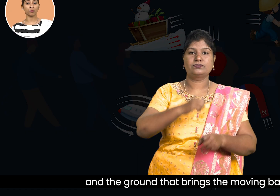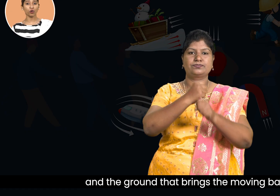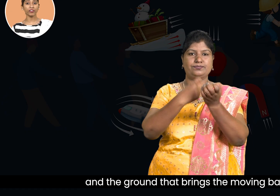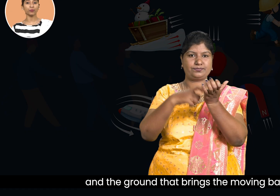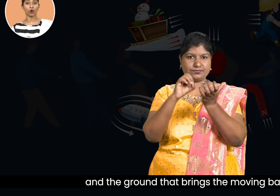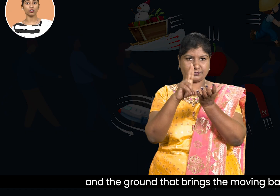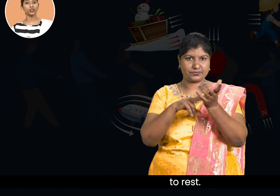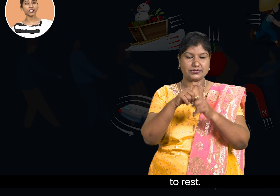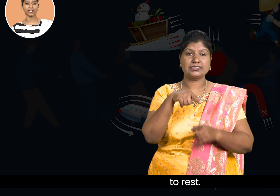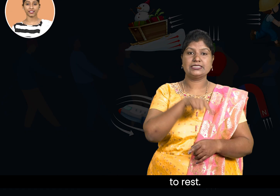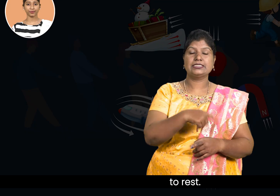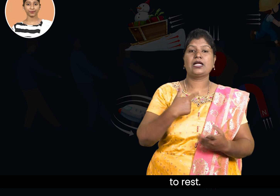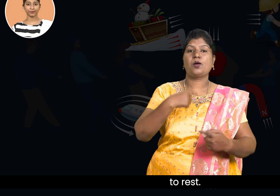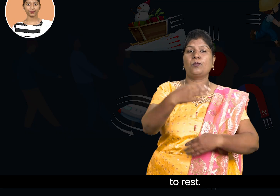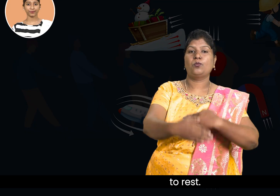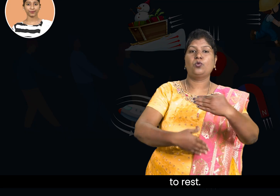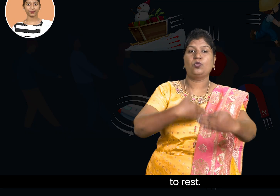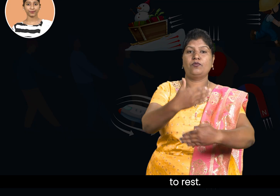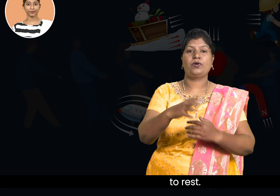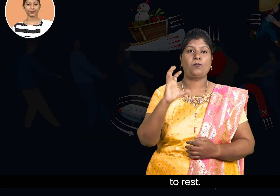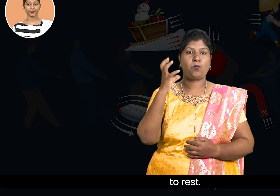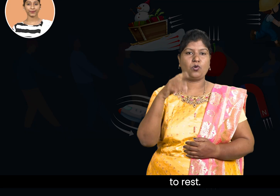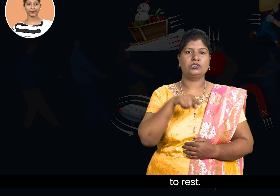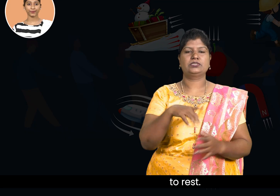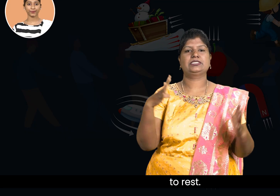brings the moving ball to rest.